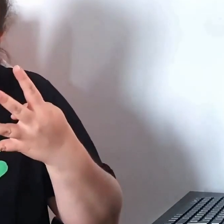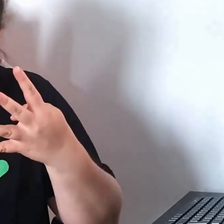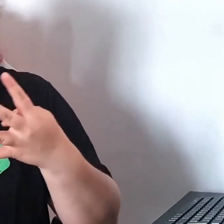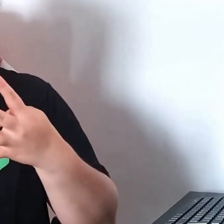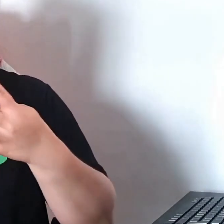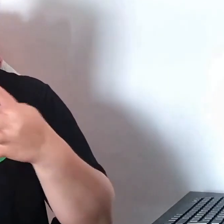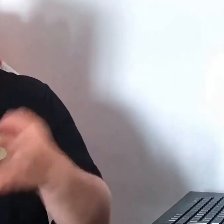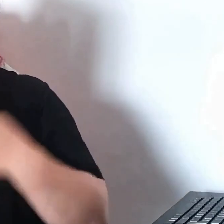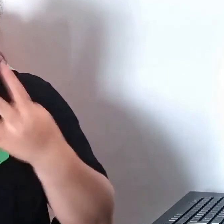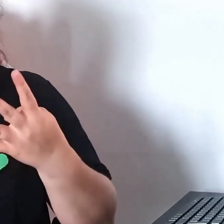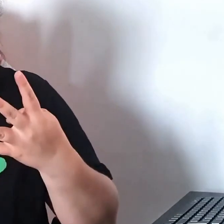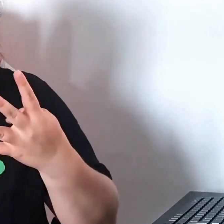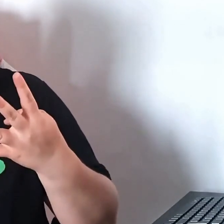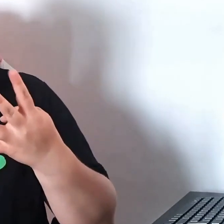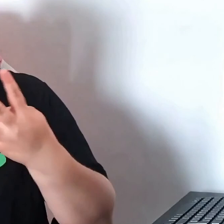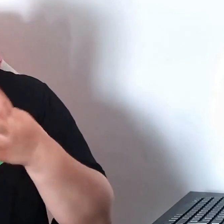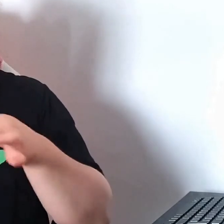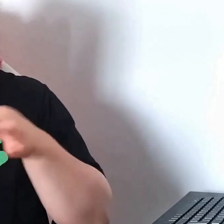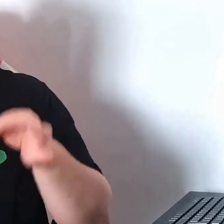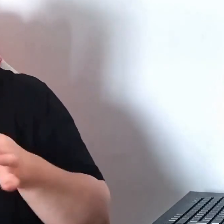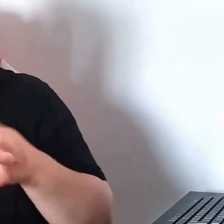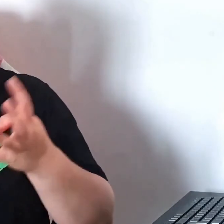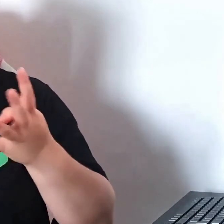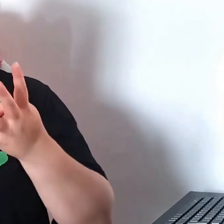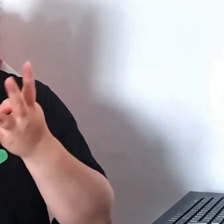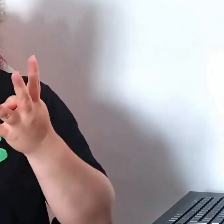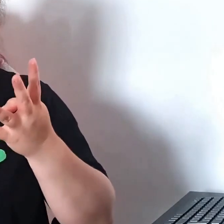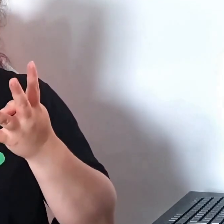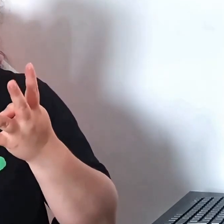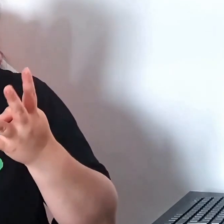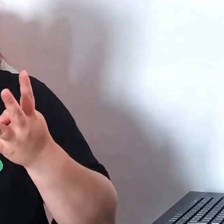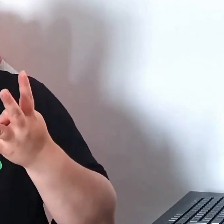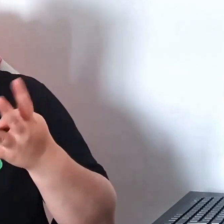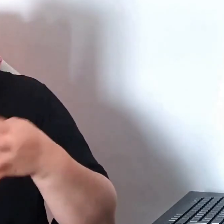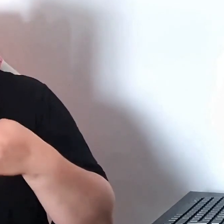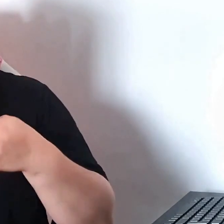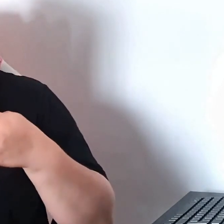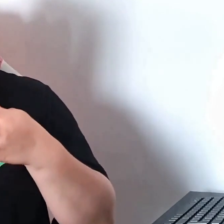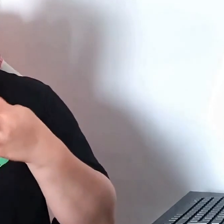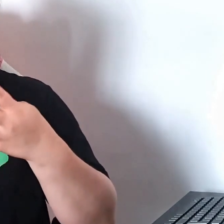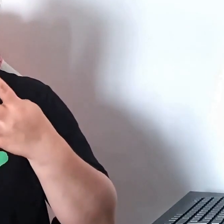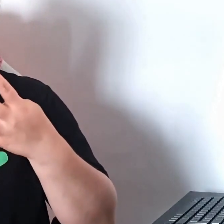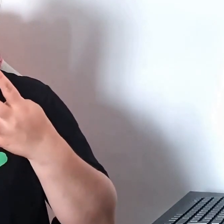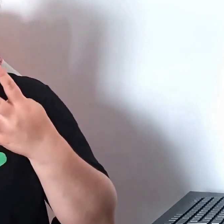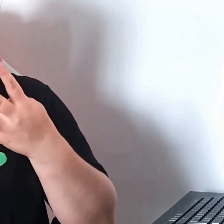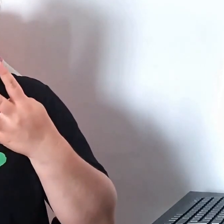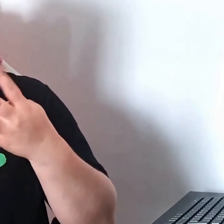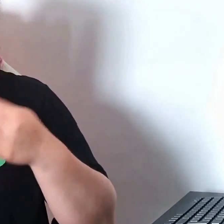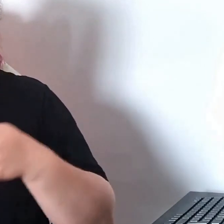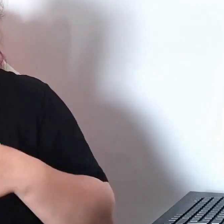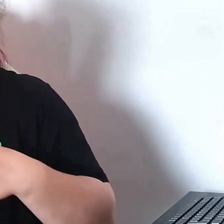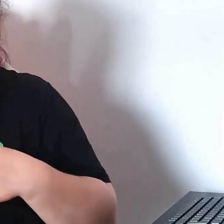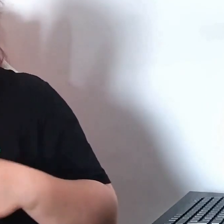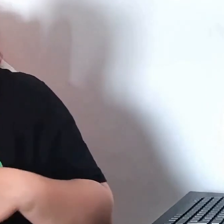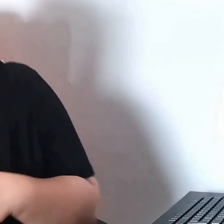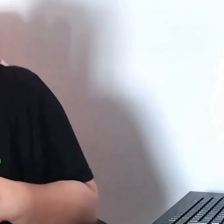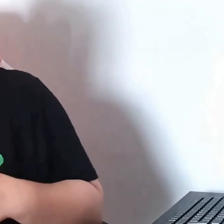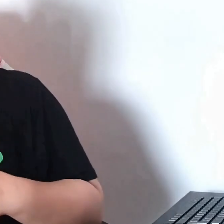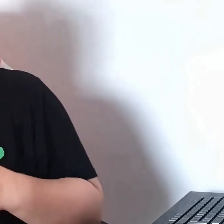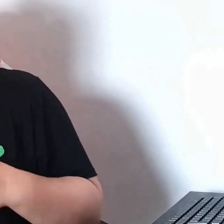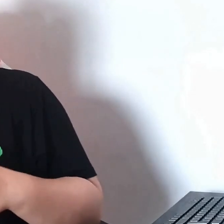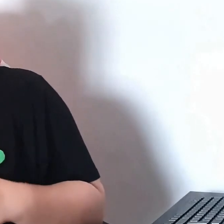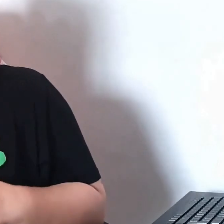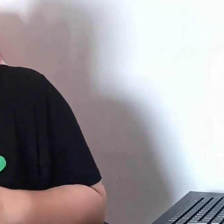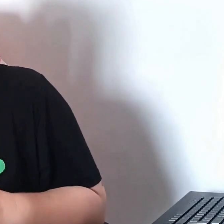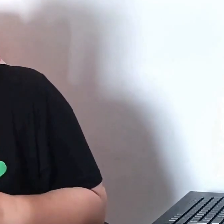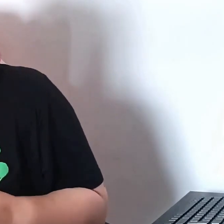deaf, mixed race, queer, woman. That's 4 box text in one person.